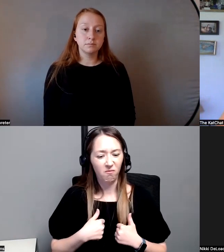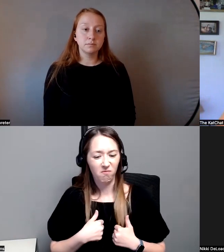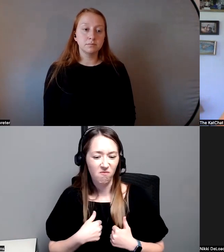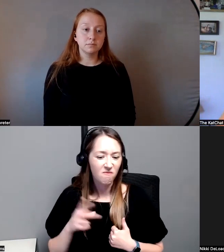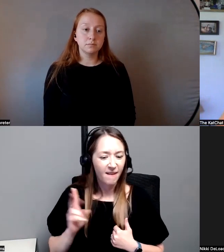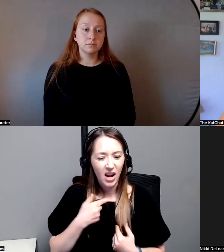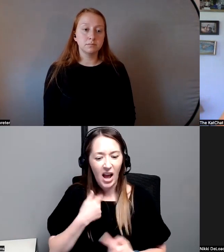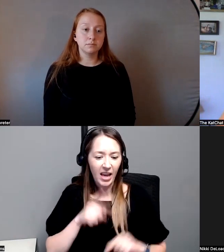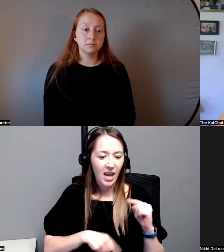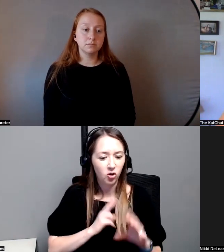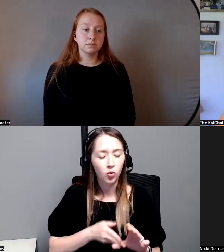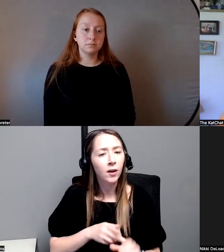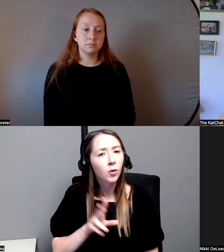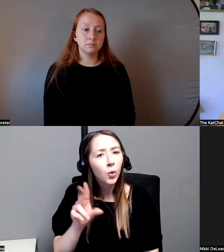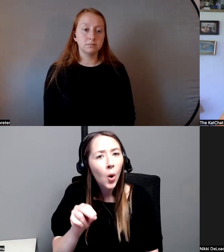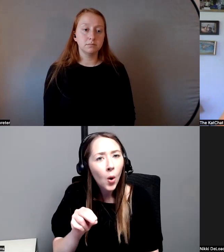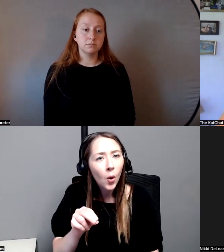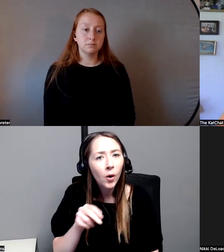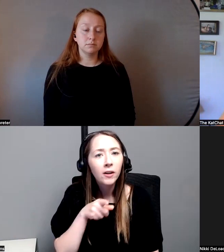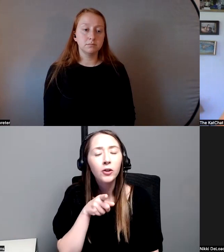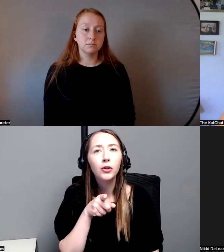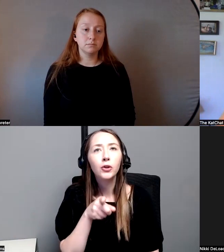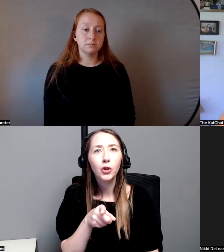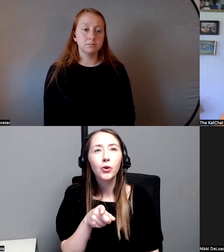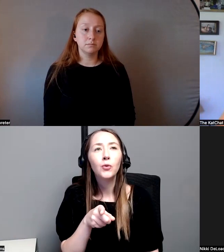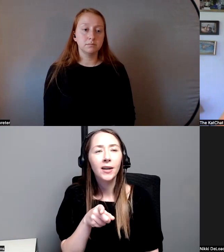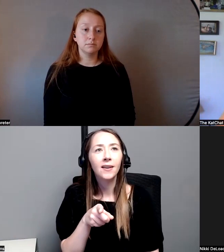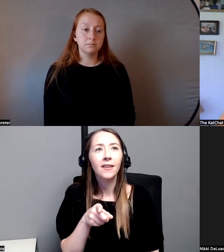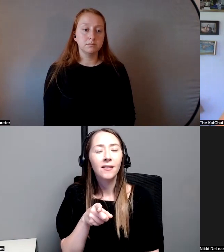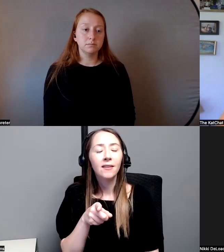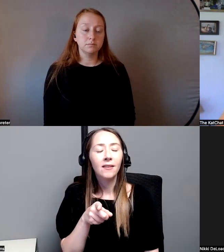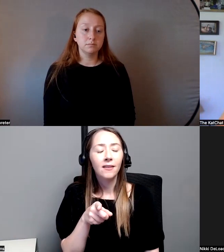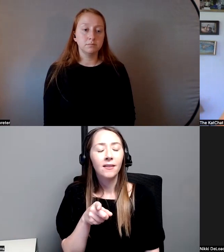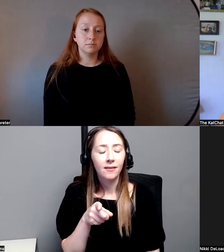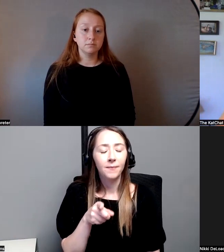circumstance. Instead, I want you to, you know, like